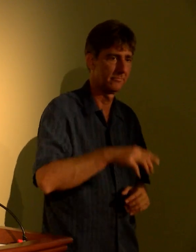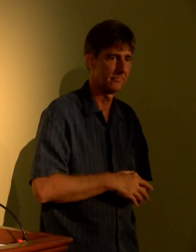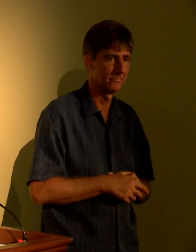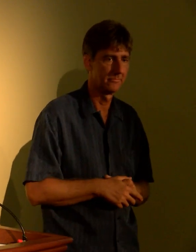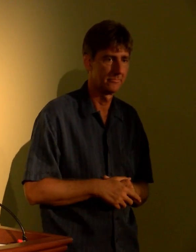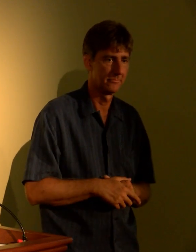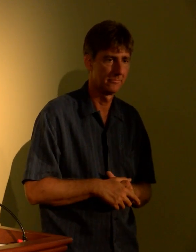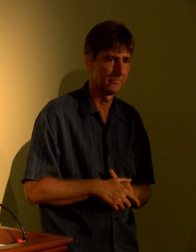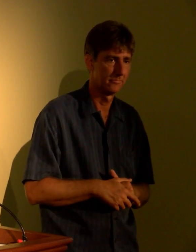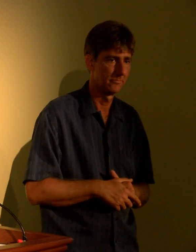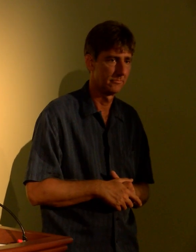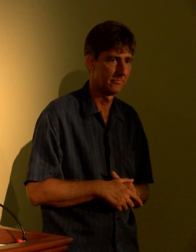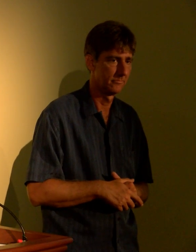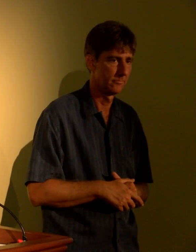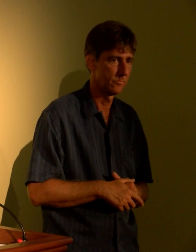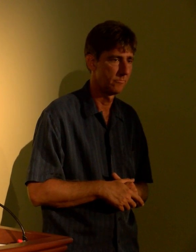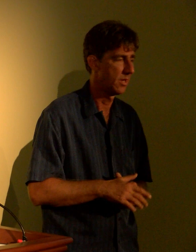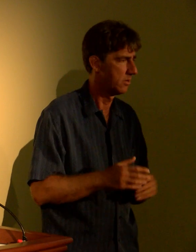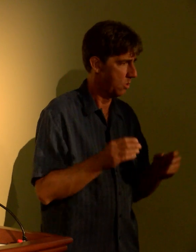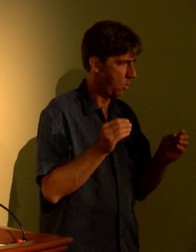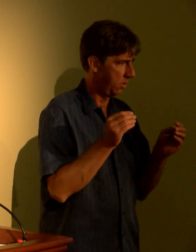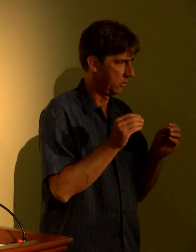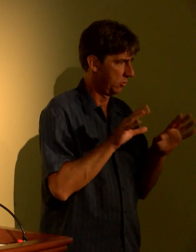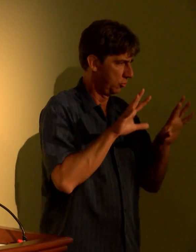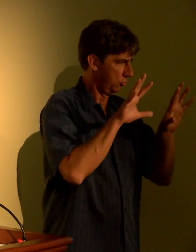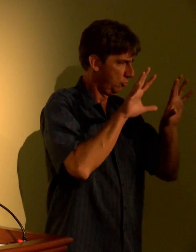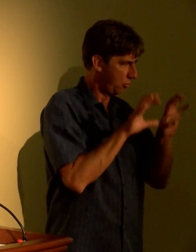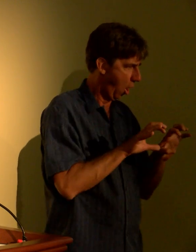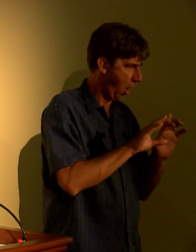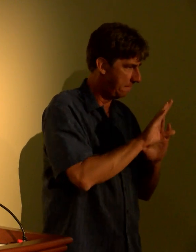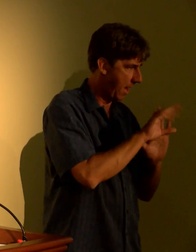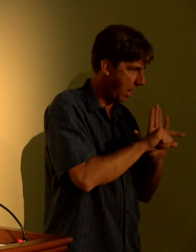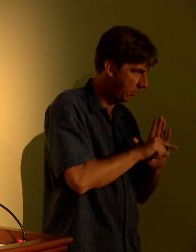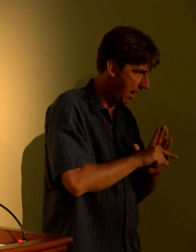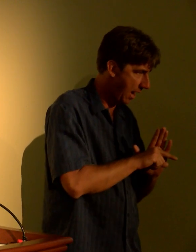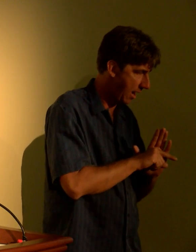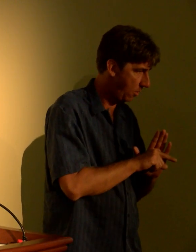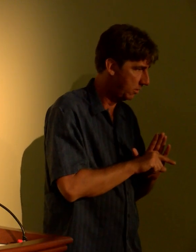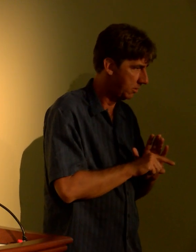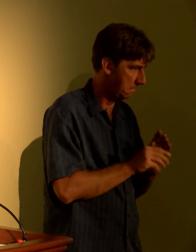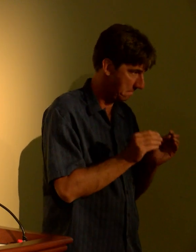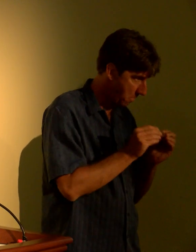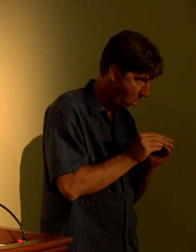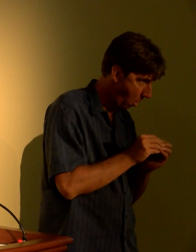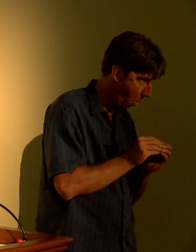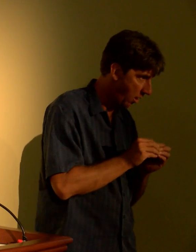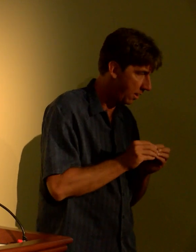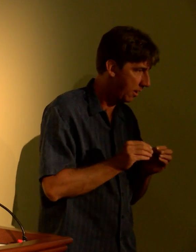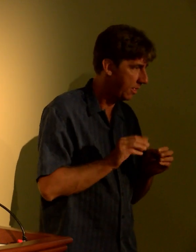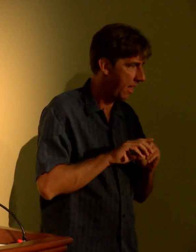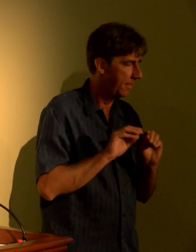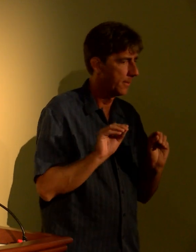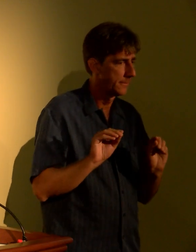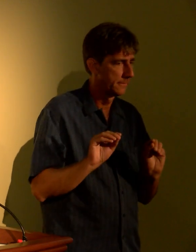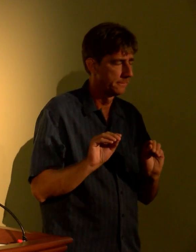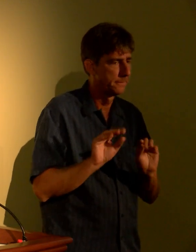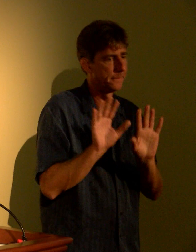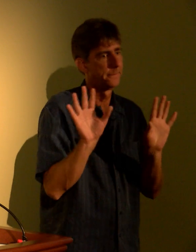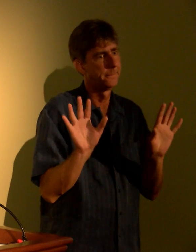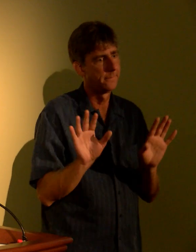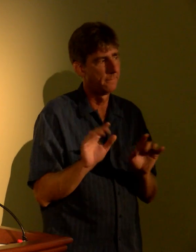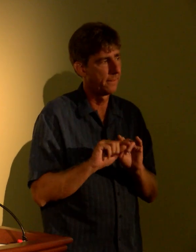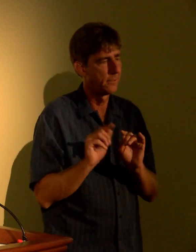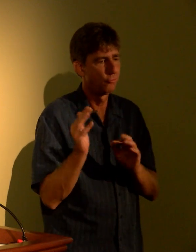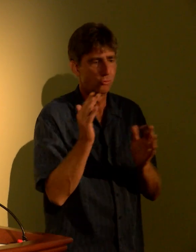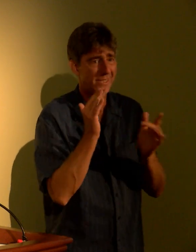pictures with a stark background than those minimal little tree backgrounds? There are